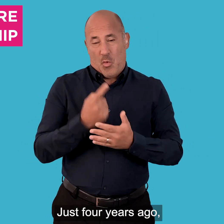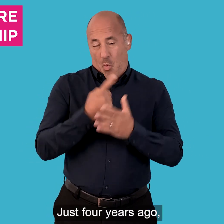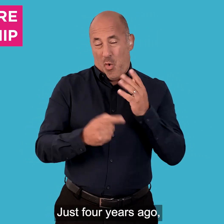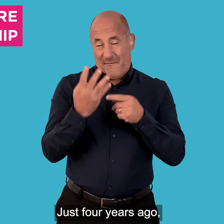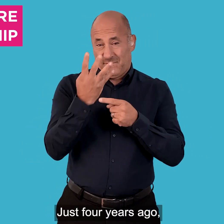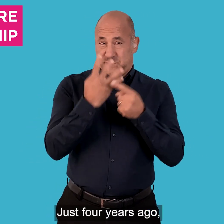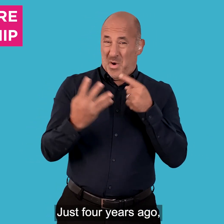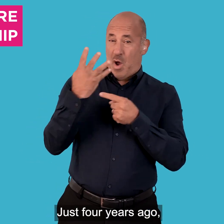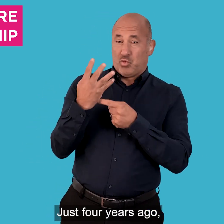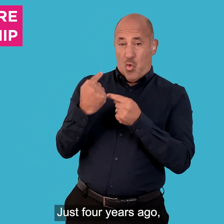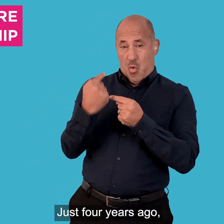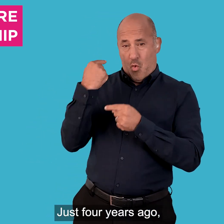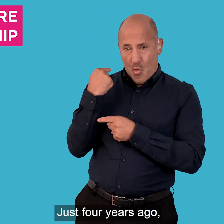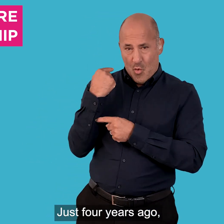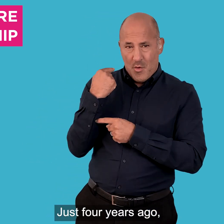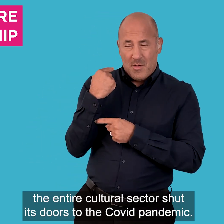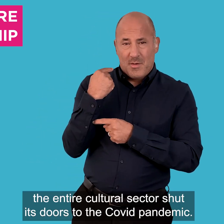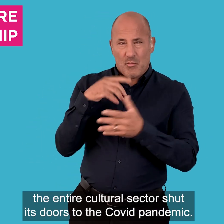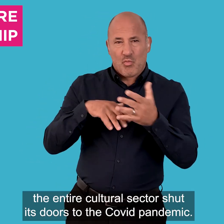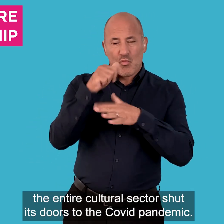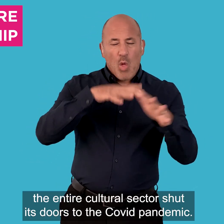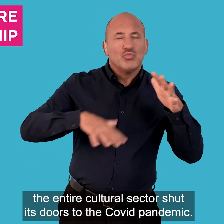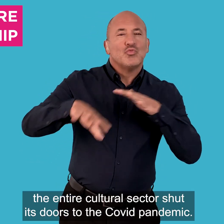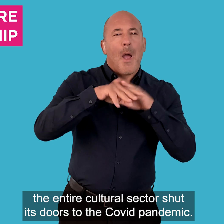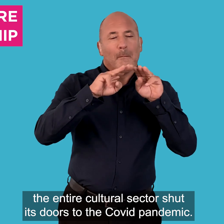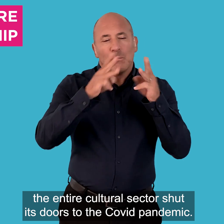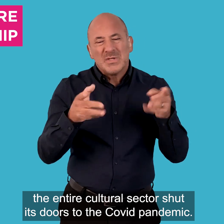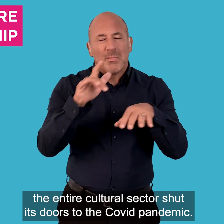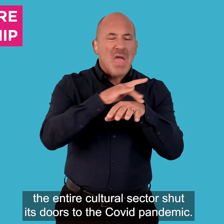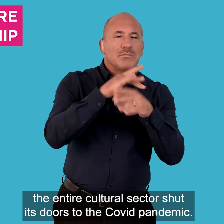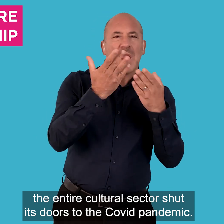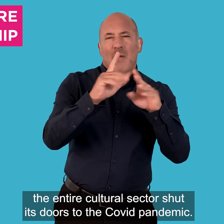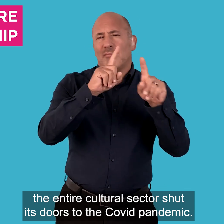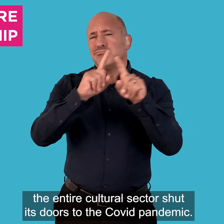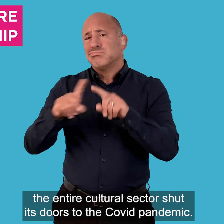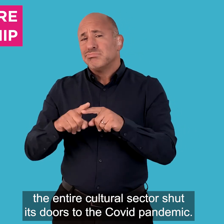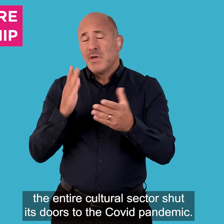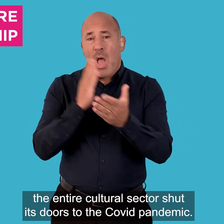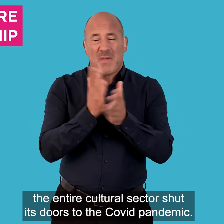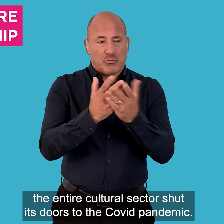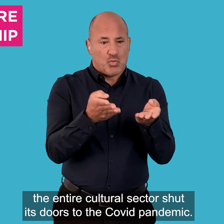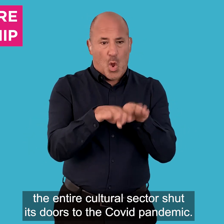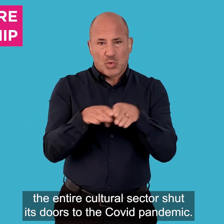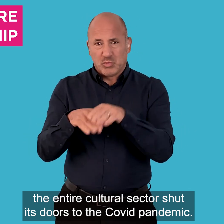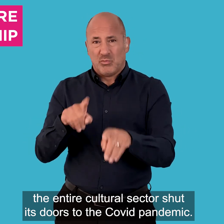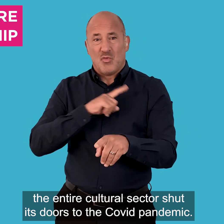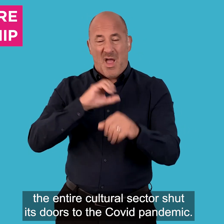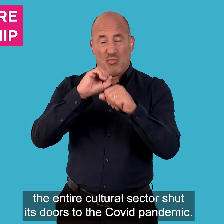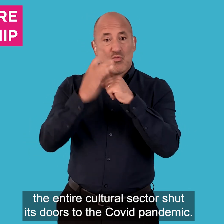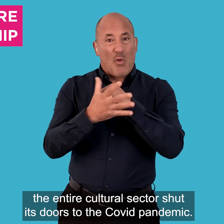Just 4 years ago, the entire cultural sector shut its doors to the COVID pandemic.